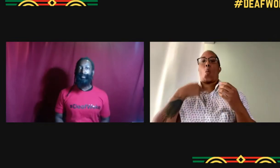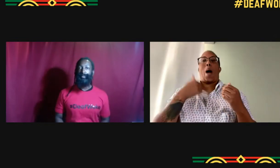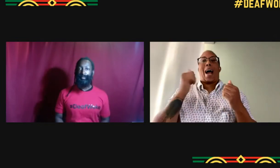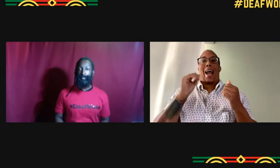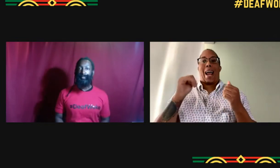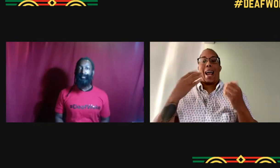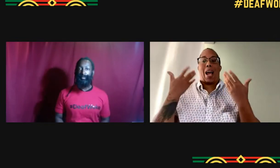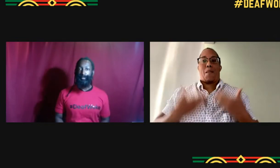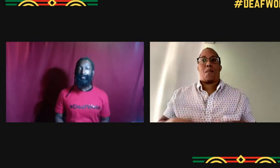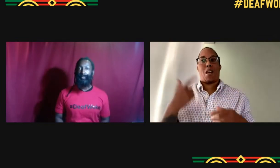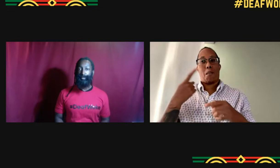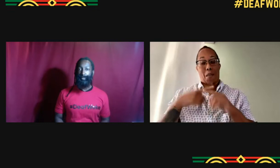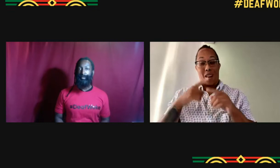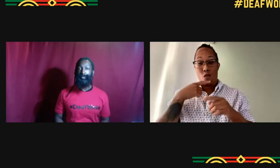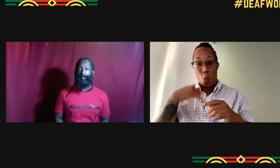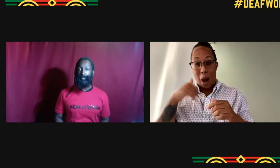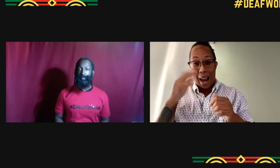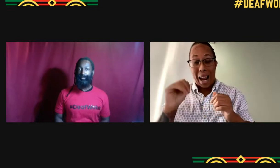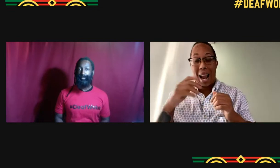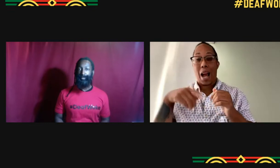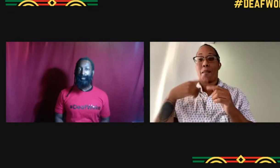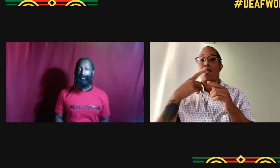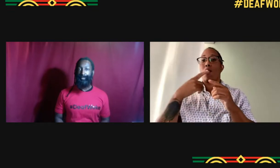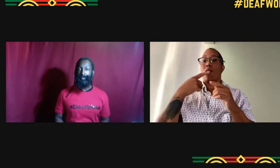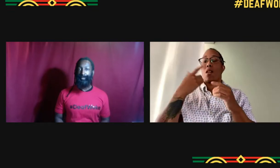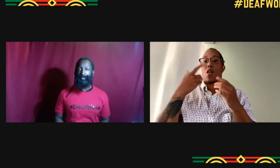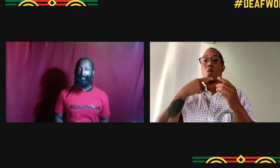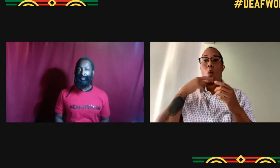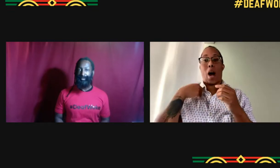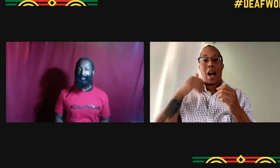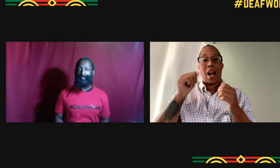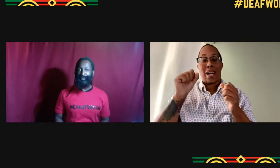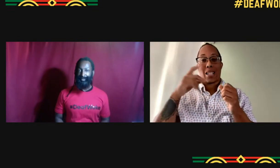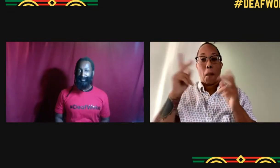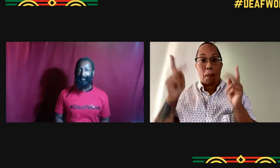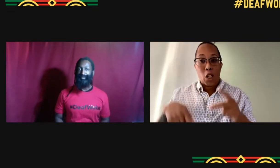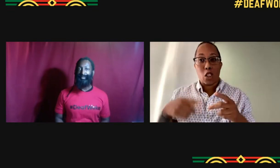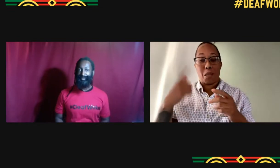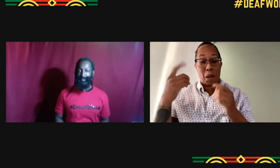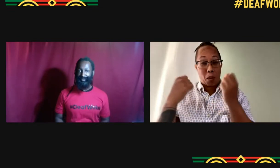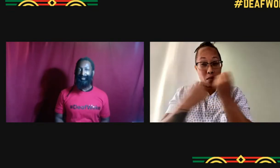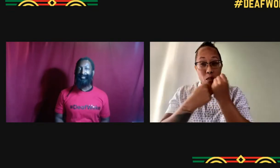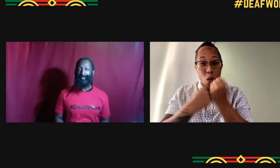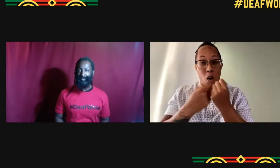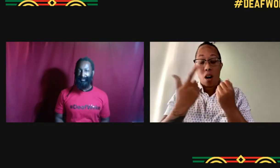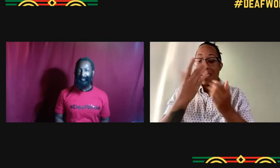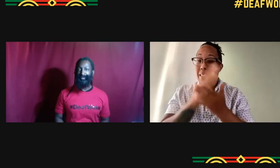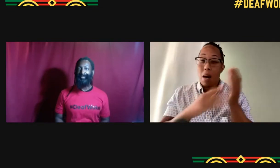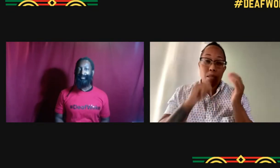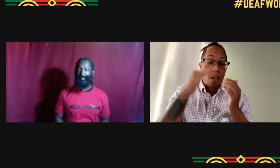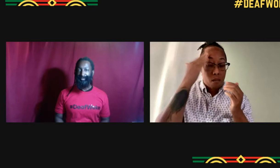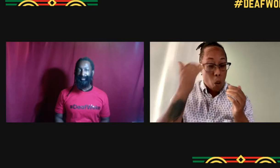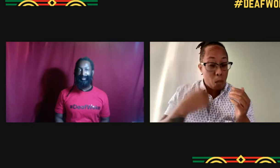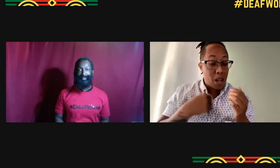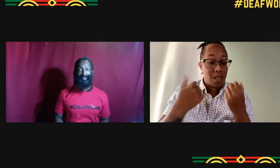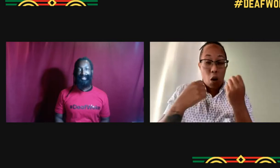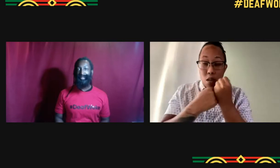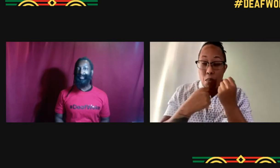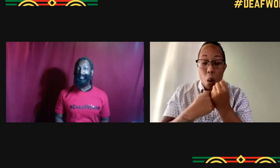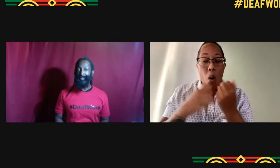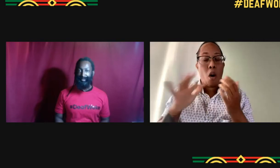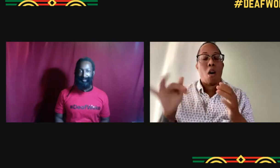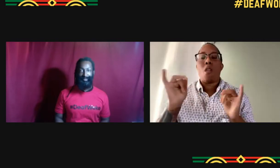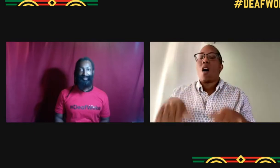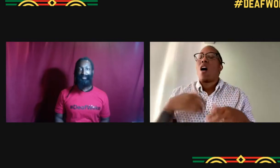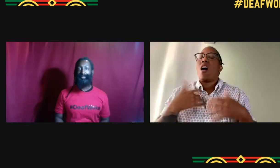of, you know, who I could be and who I am, but to have people support me and accept me and love me,